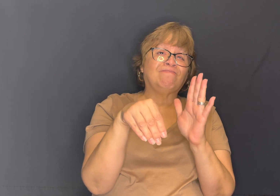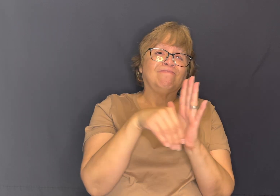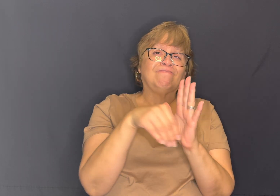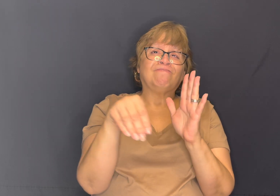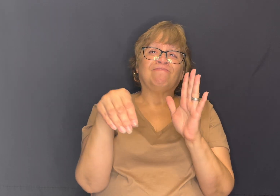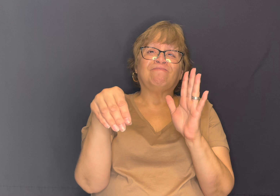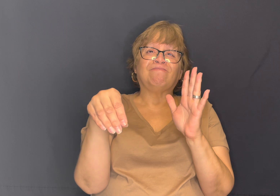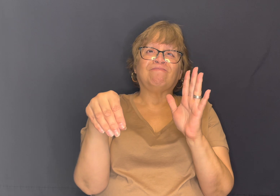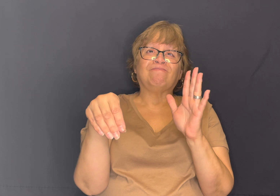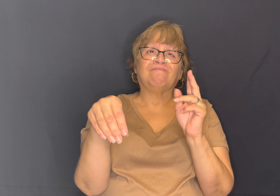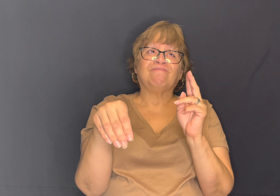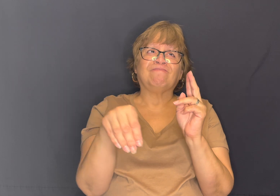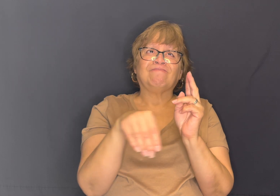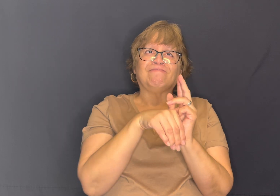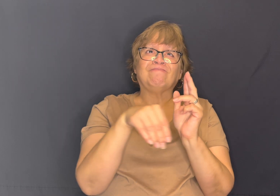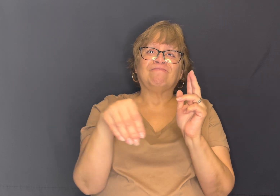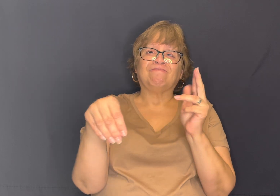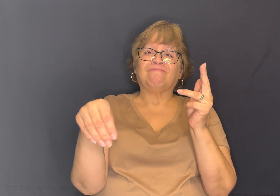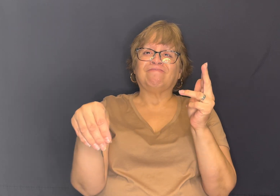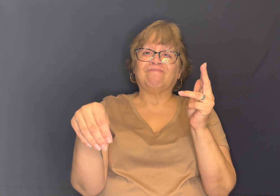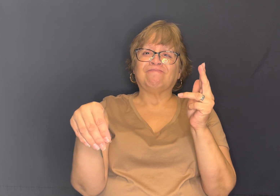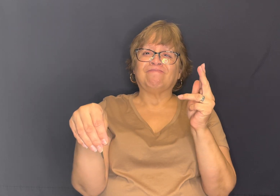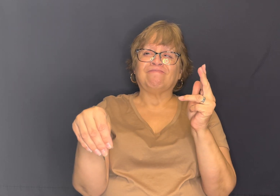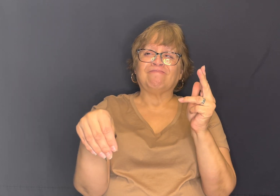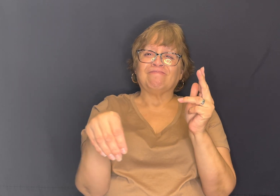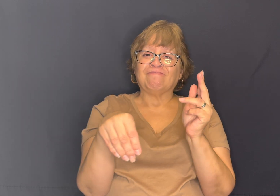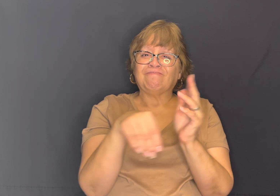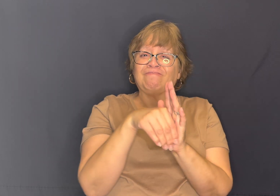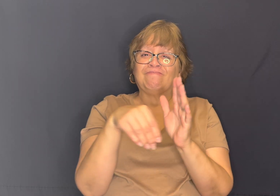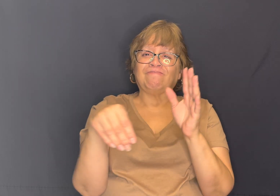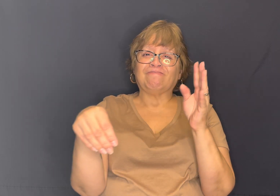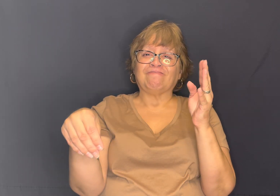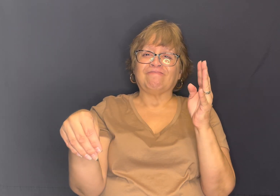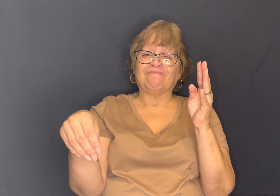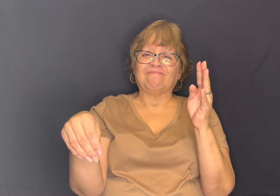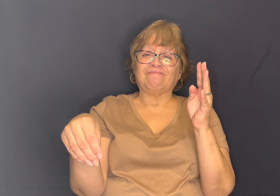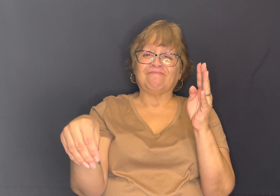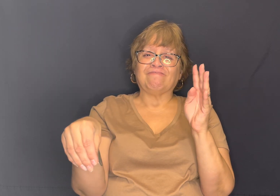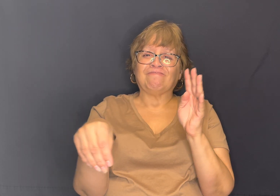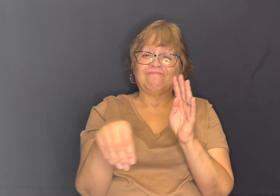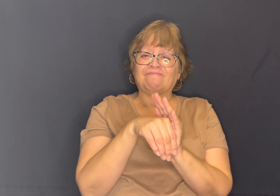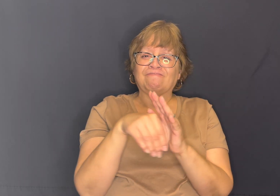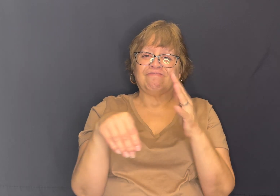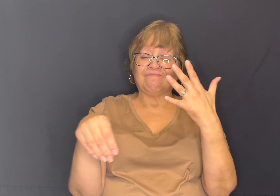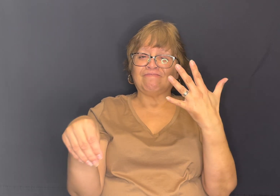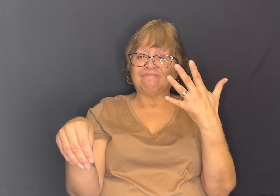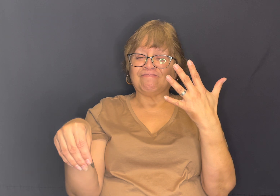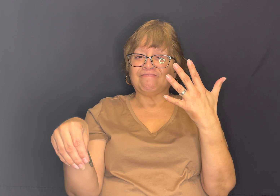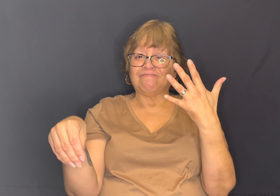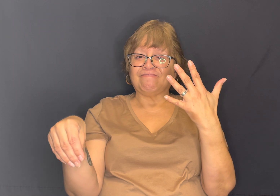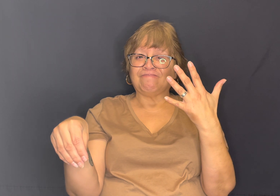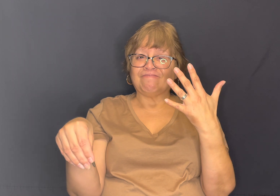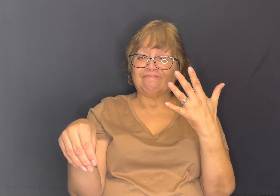All right, I'm starting the timer. 3, 4, 5.